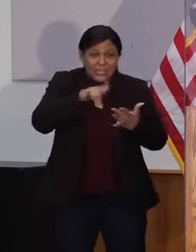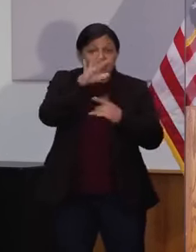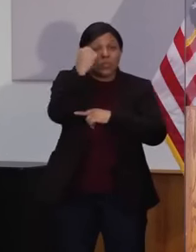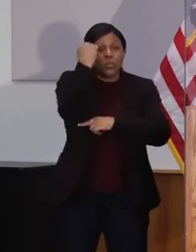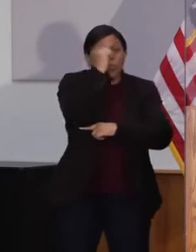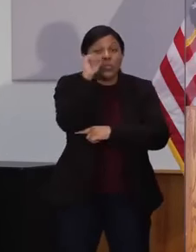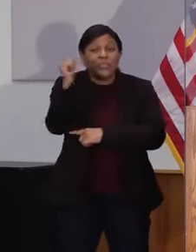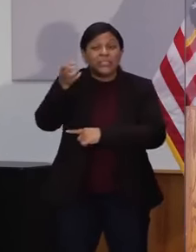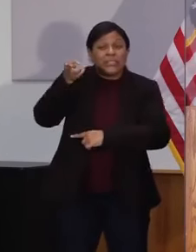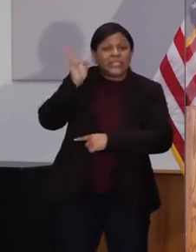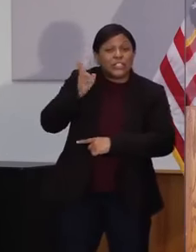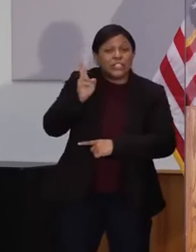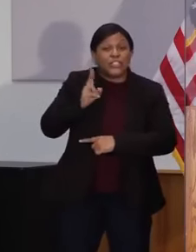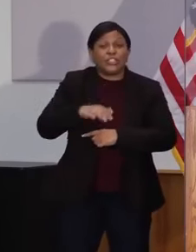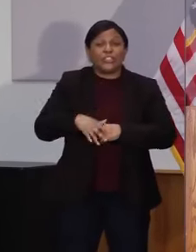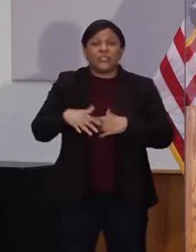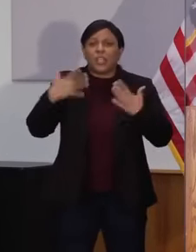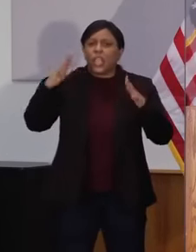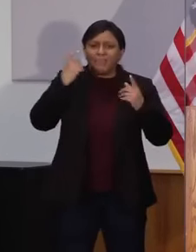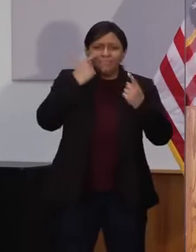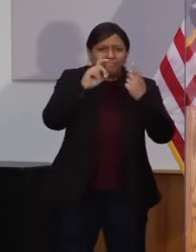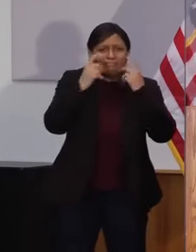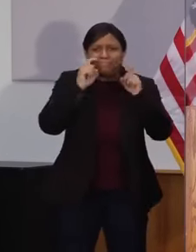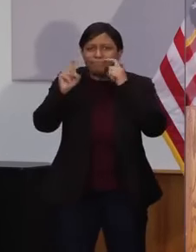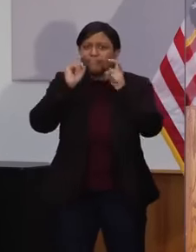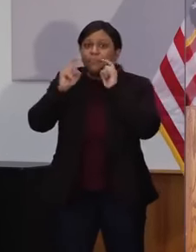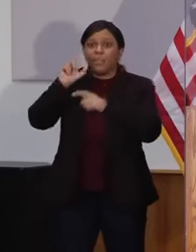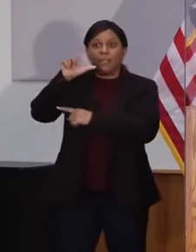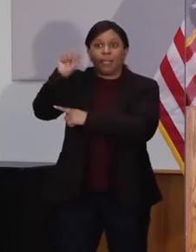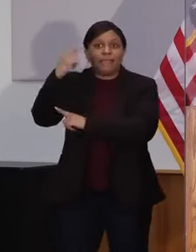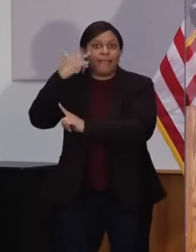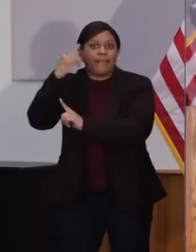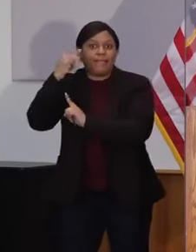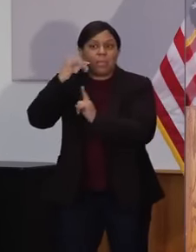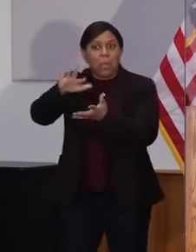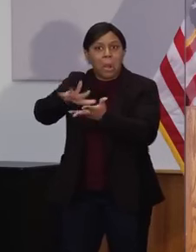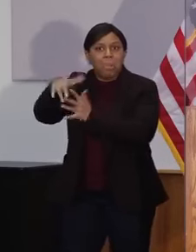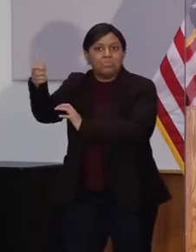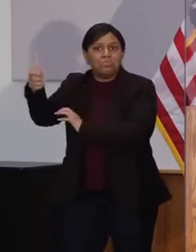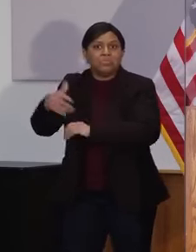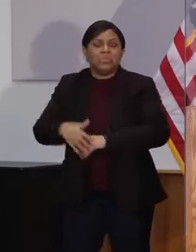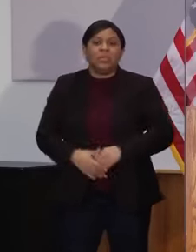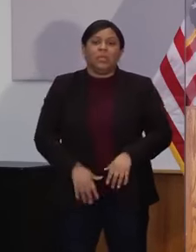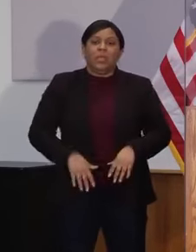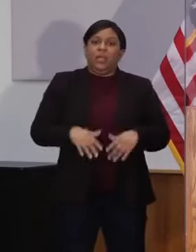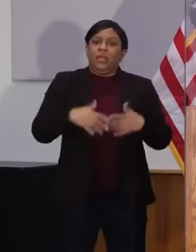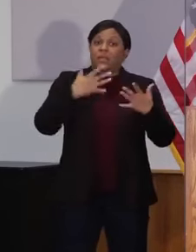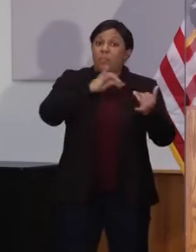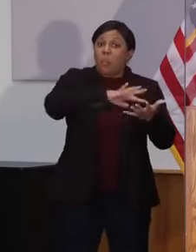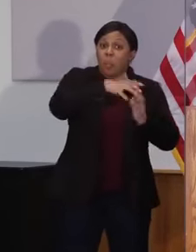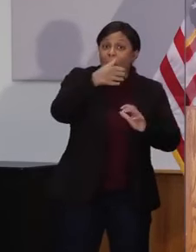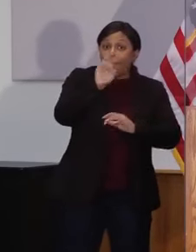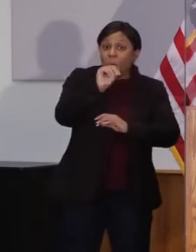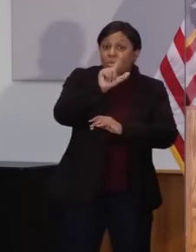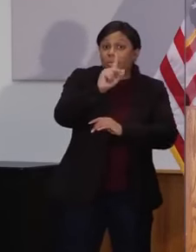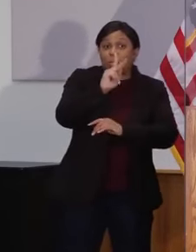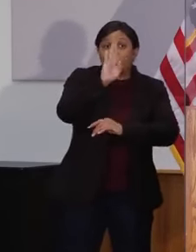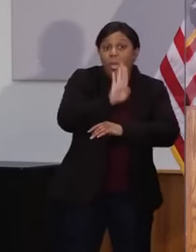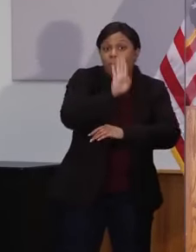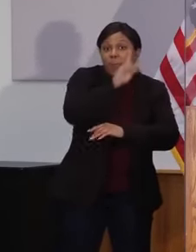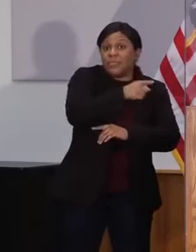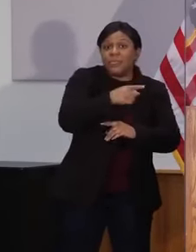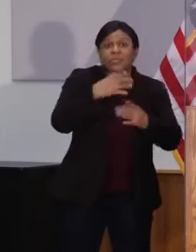back to LA. You don't have to look very far back but to Baltimore to figure out that protests after a trial do happen.